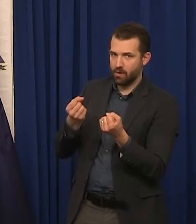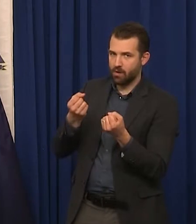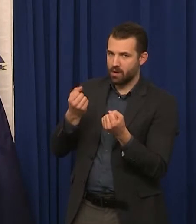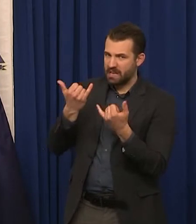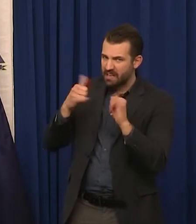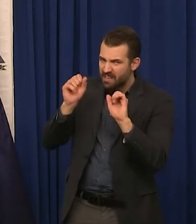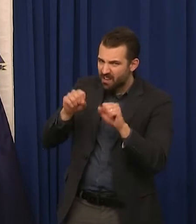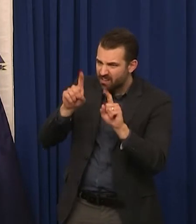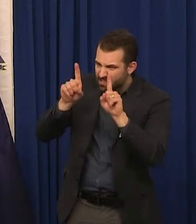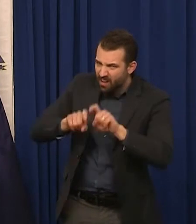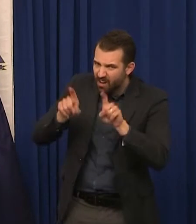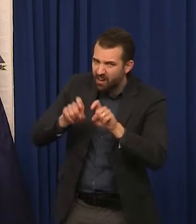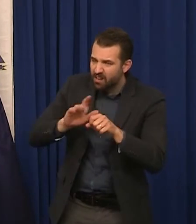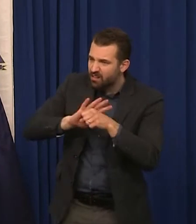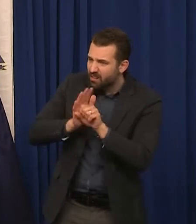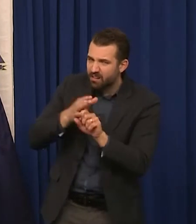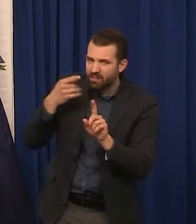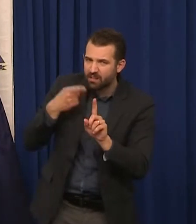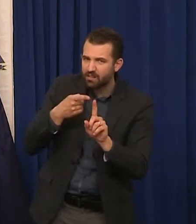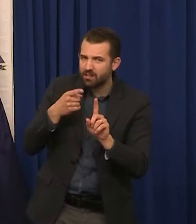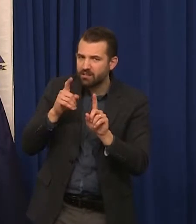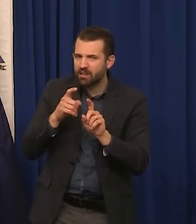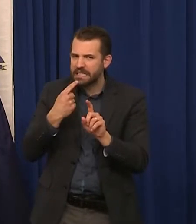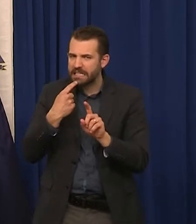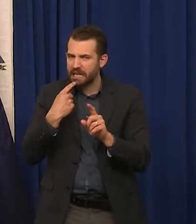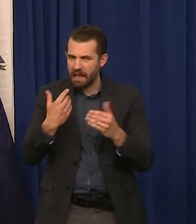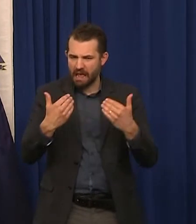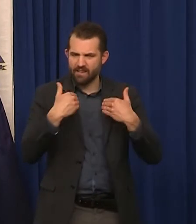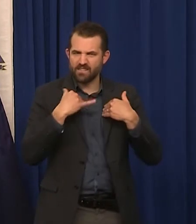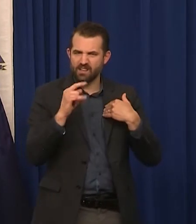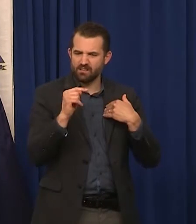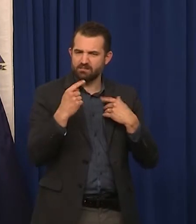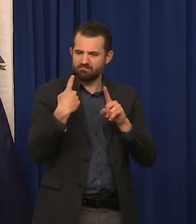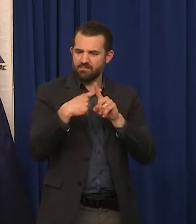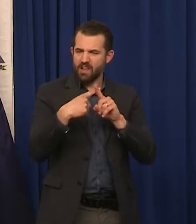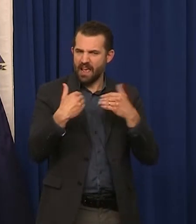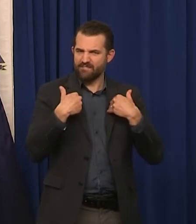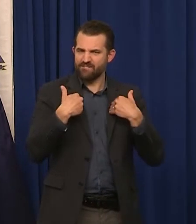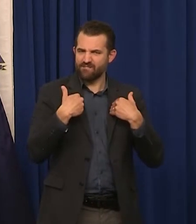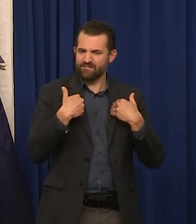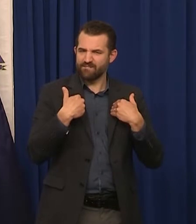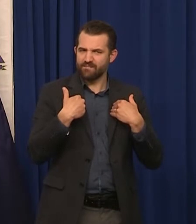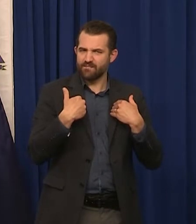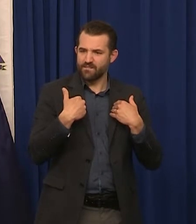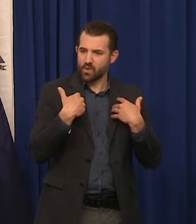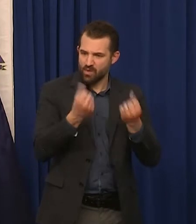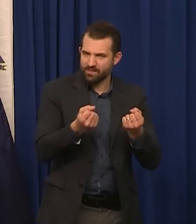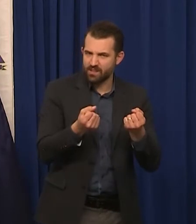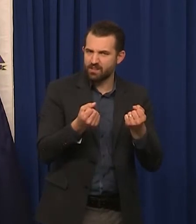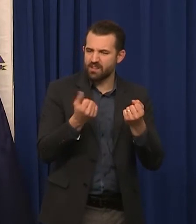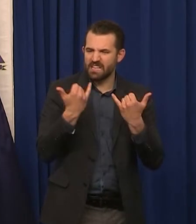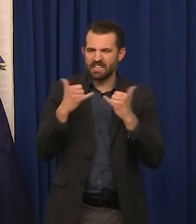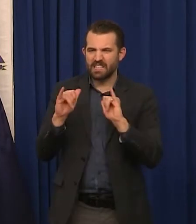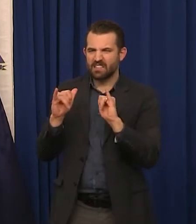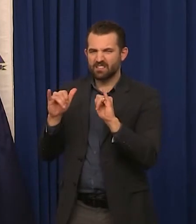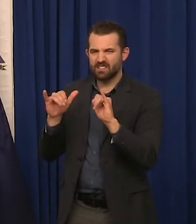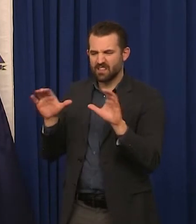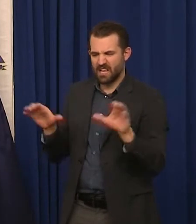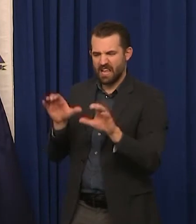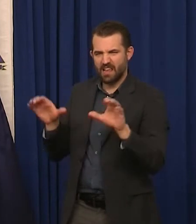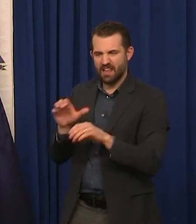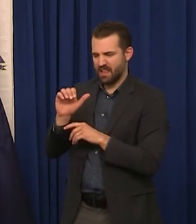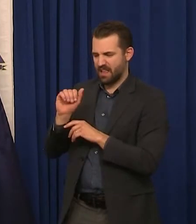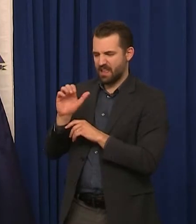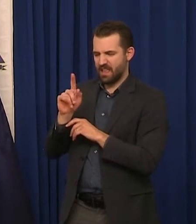considered recovered, or are they still grouped in with positive cases? And are they still